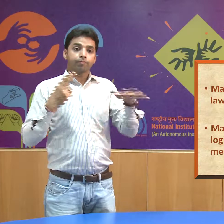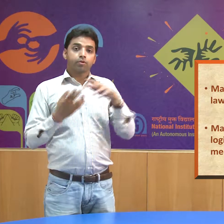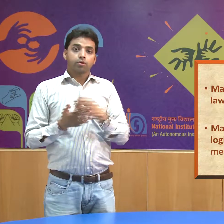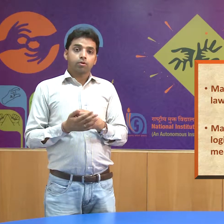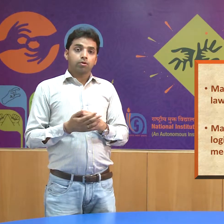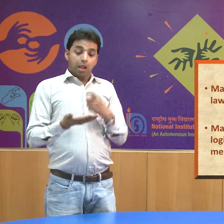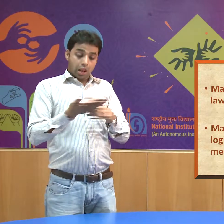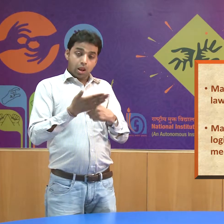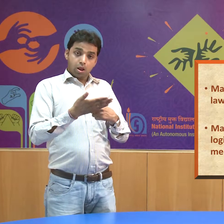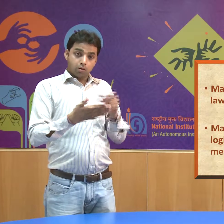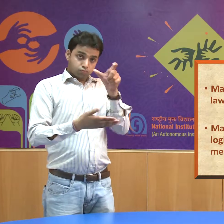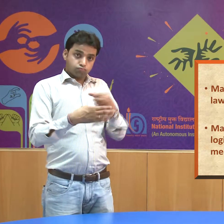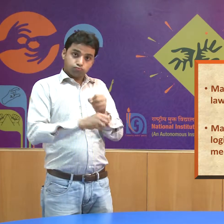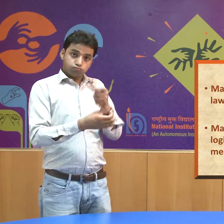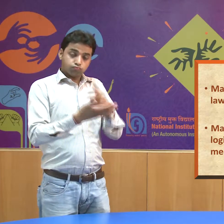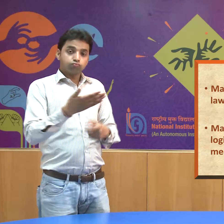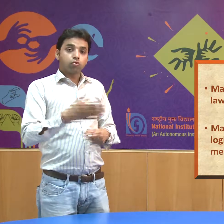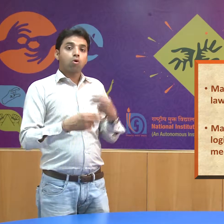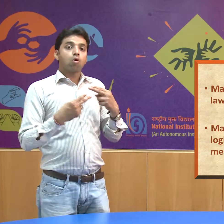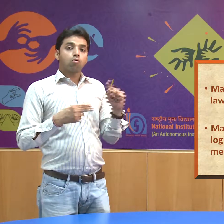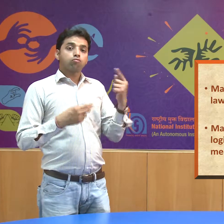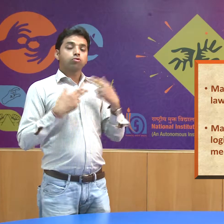during the rule of the first law Sultanate of Delhi.